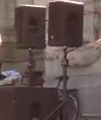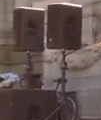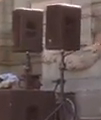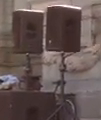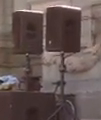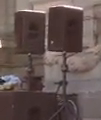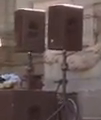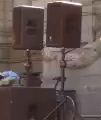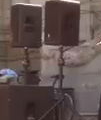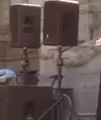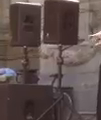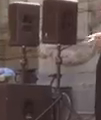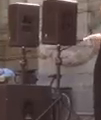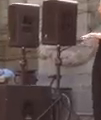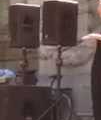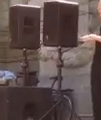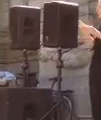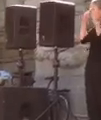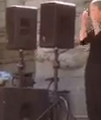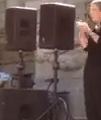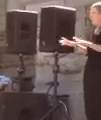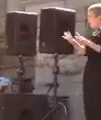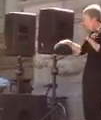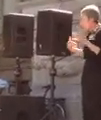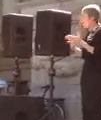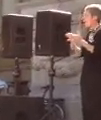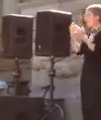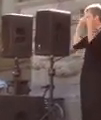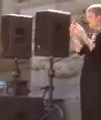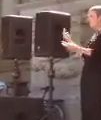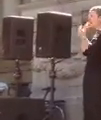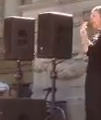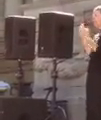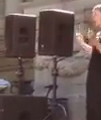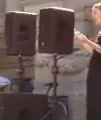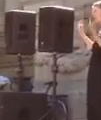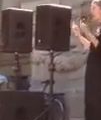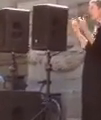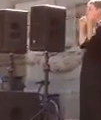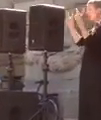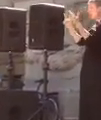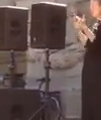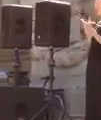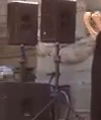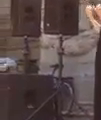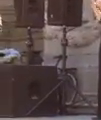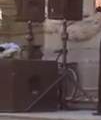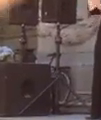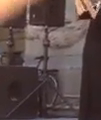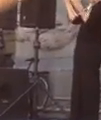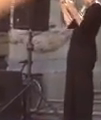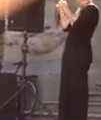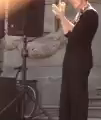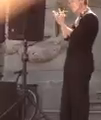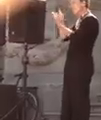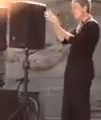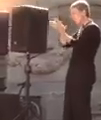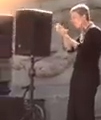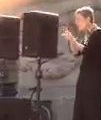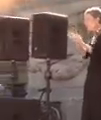all. When I ball, when I think about the pain from the fall. Brain in my dome so damn clear. If I can make it here in a year,